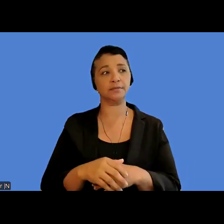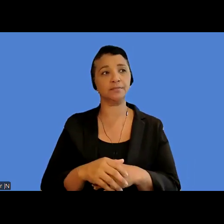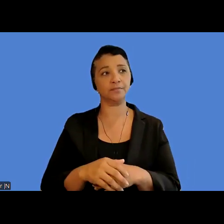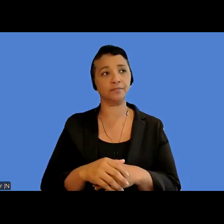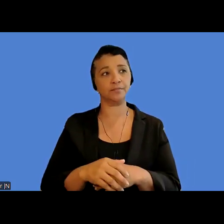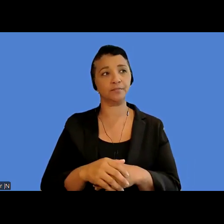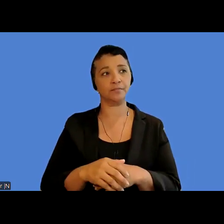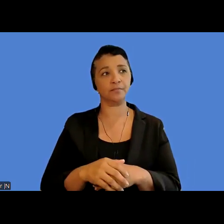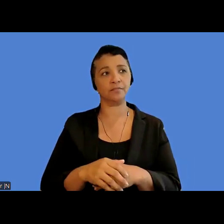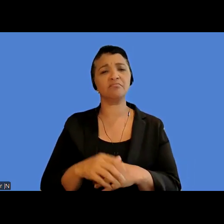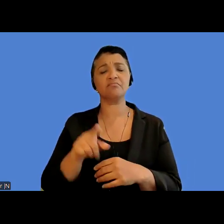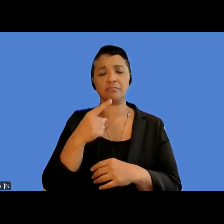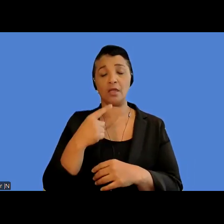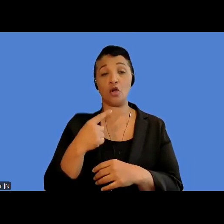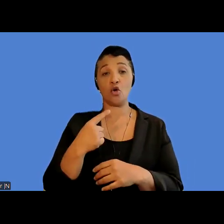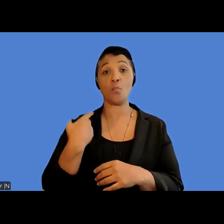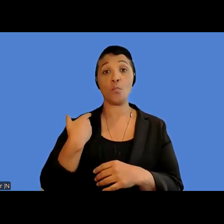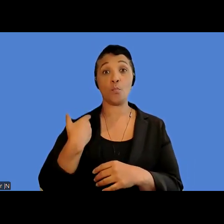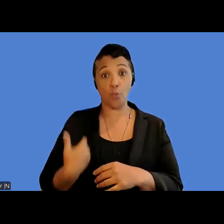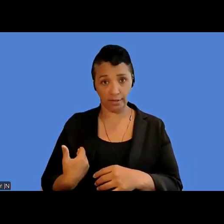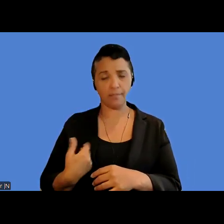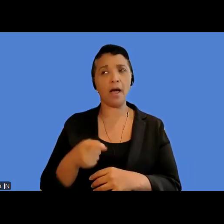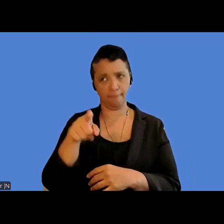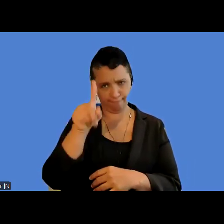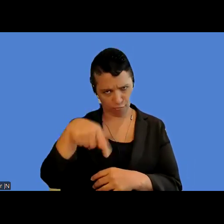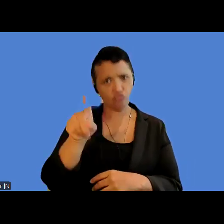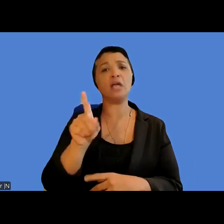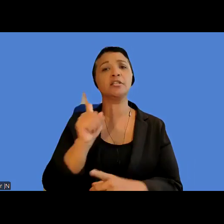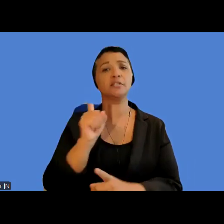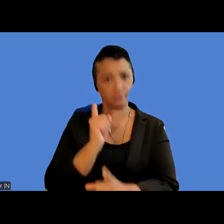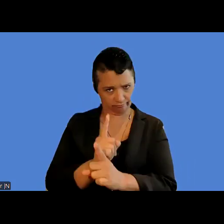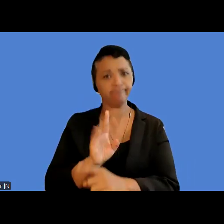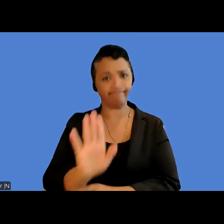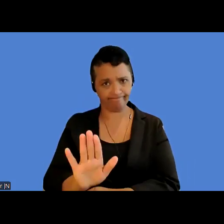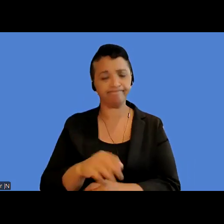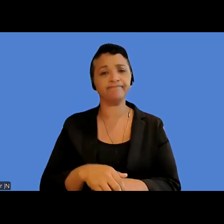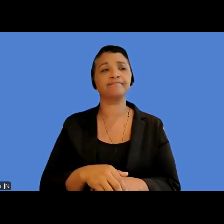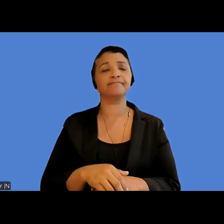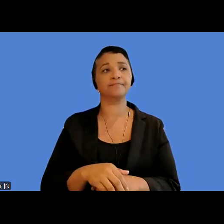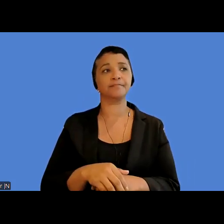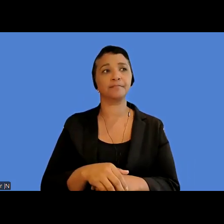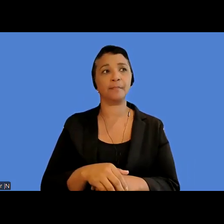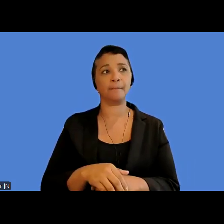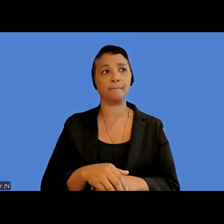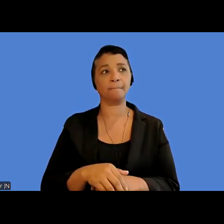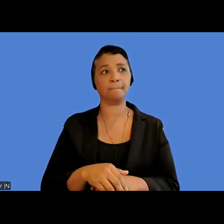Kamran saying that Pratima is right and that they experience a similar